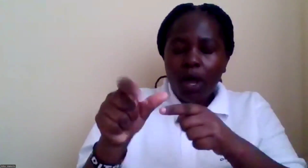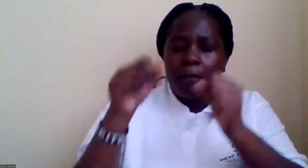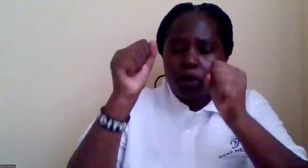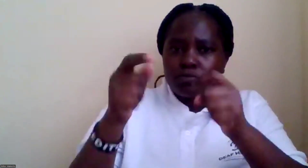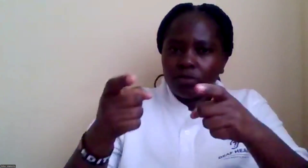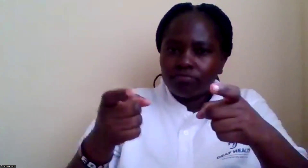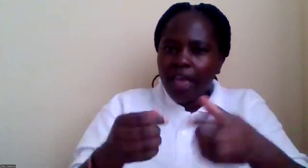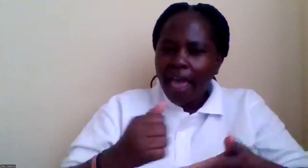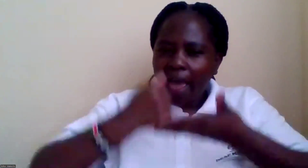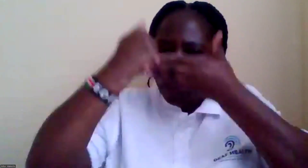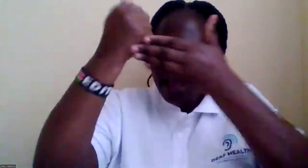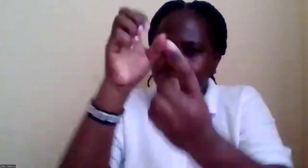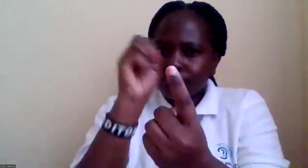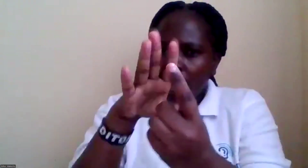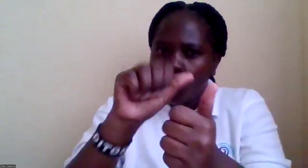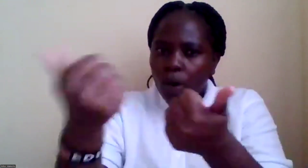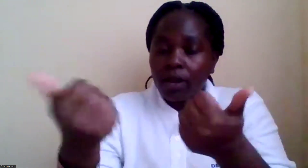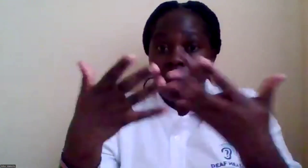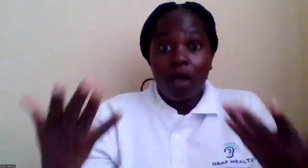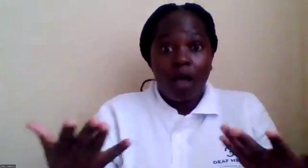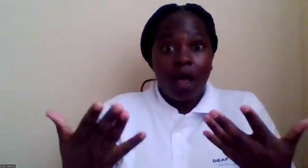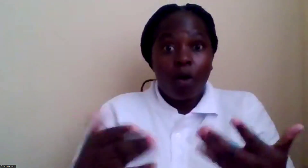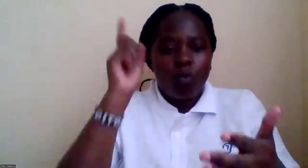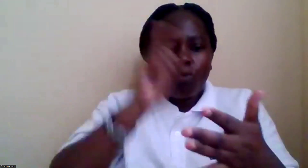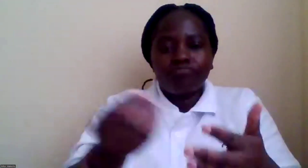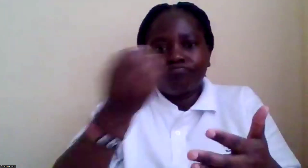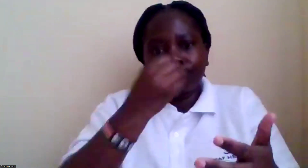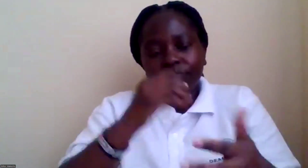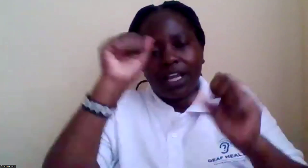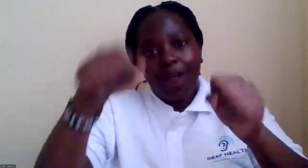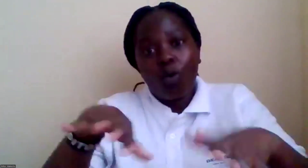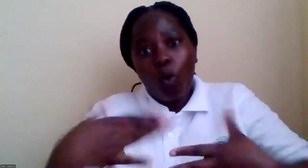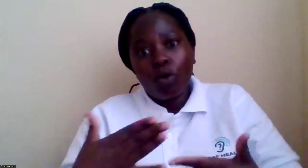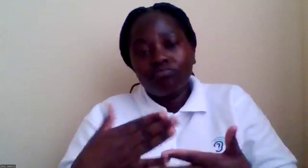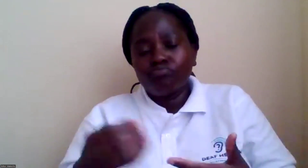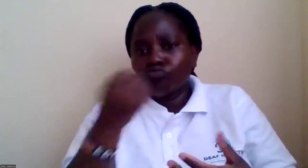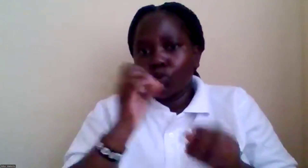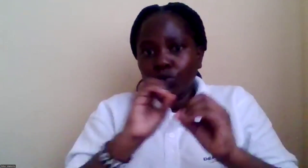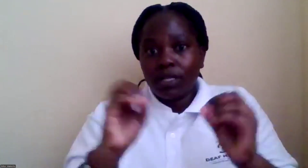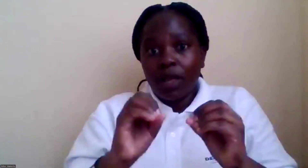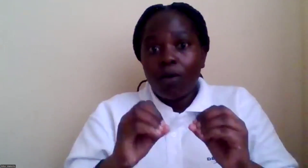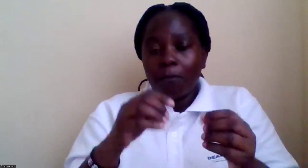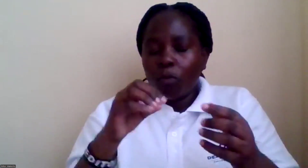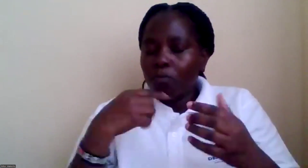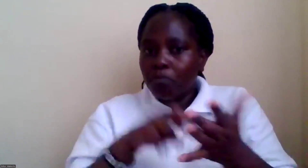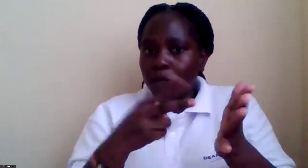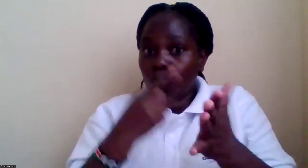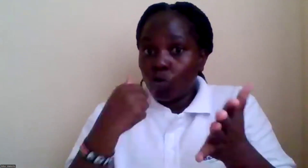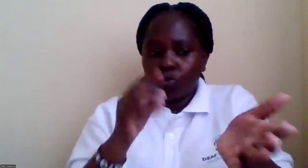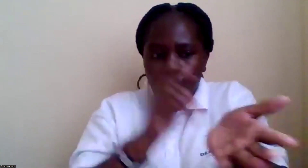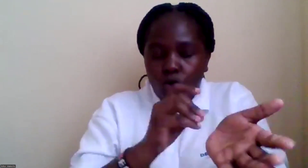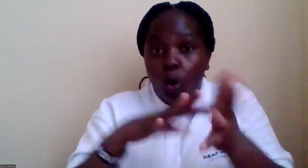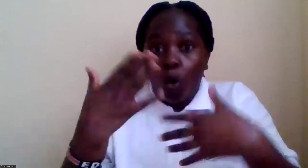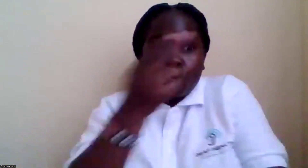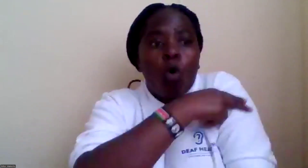what exactly you can or cannot eat is the doctor who is following up with you or the facility where you are getting